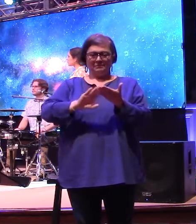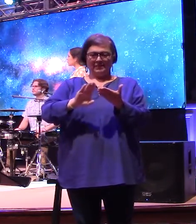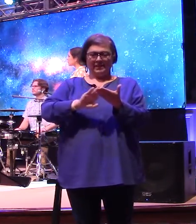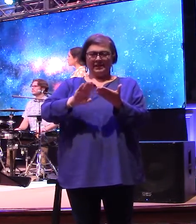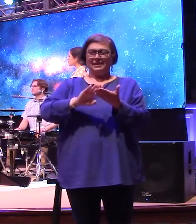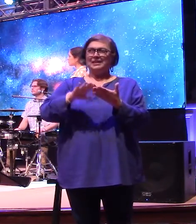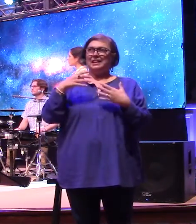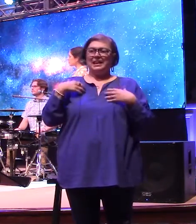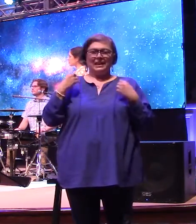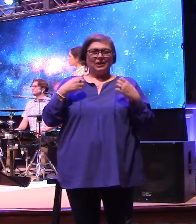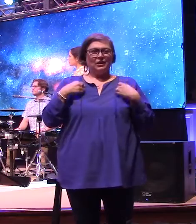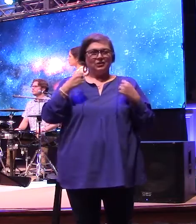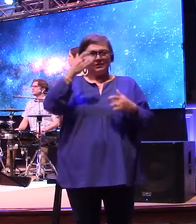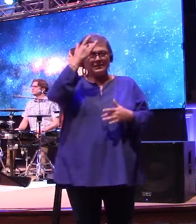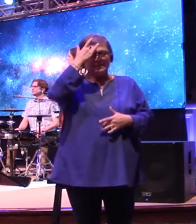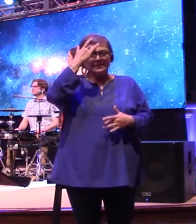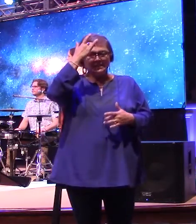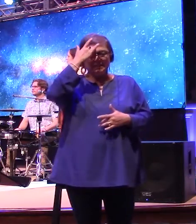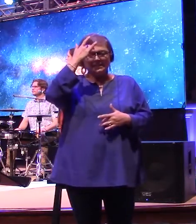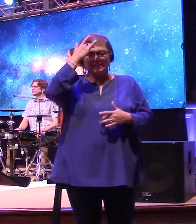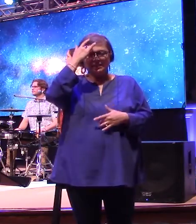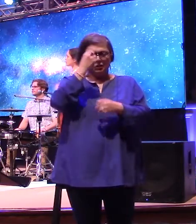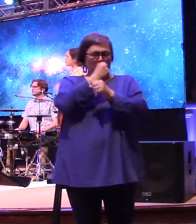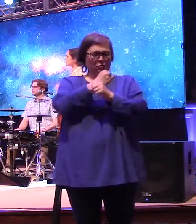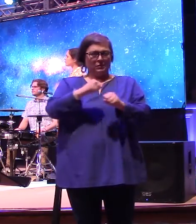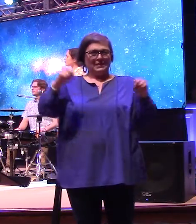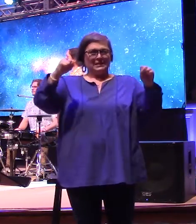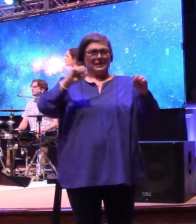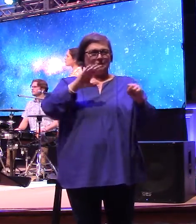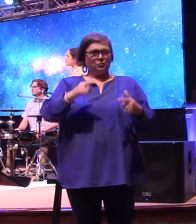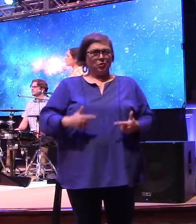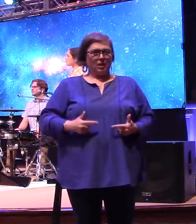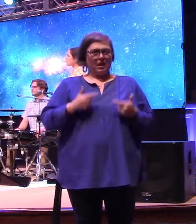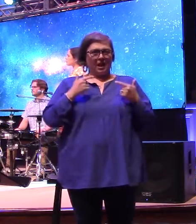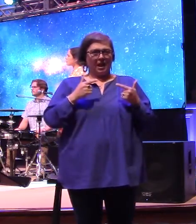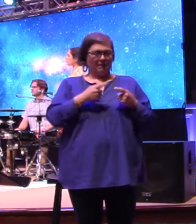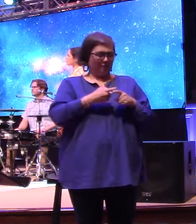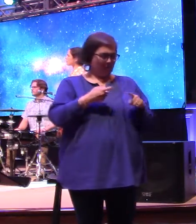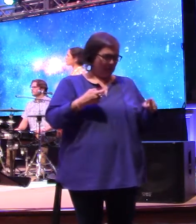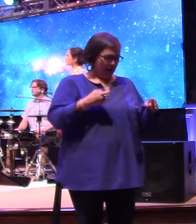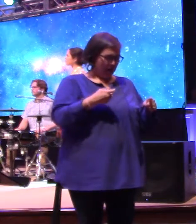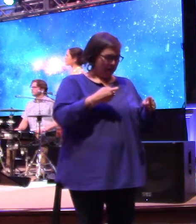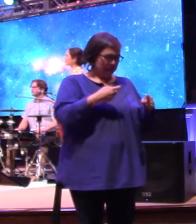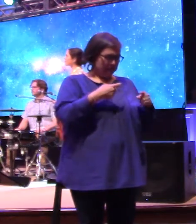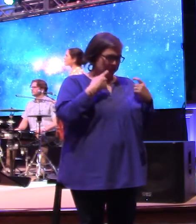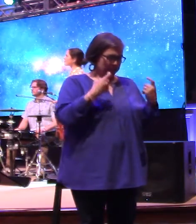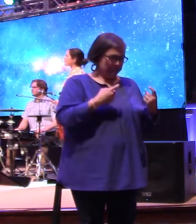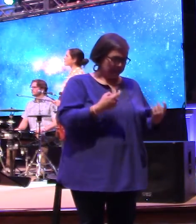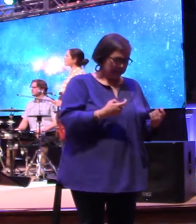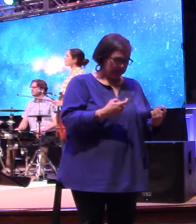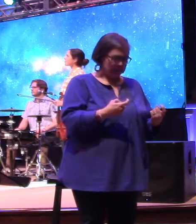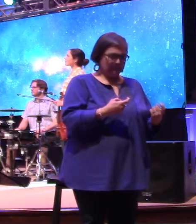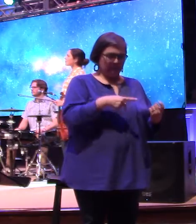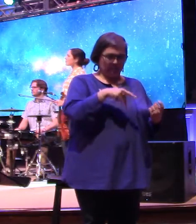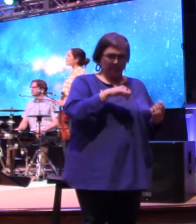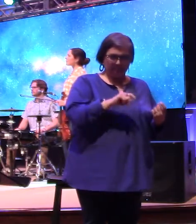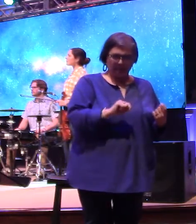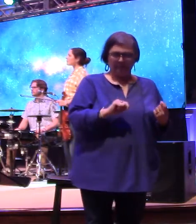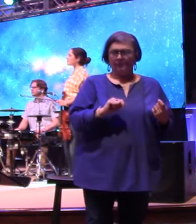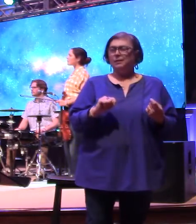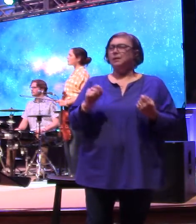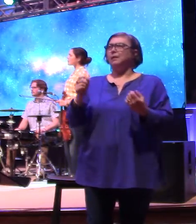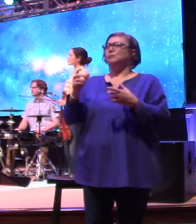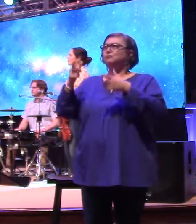heals all your diseases, who redeems your life from the pit, crowns you with loving kindness and